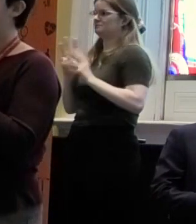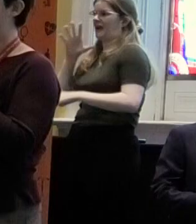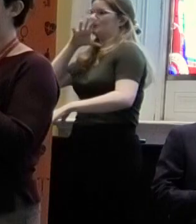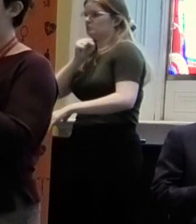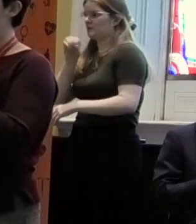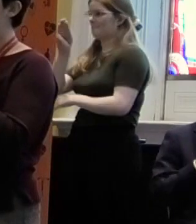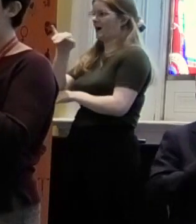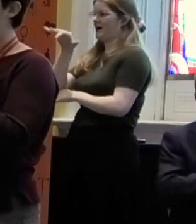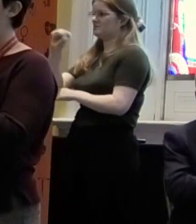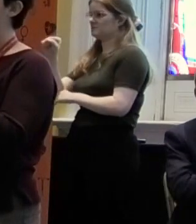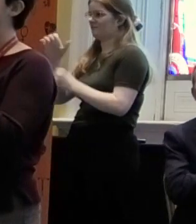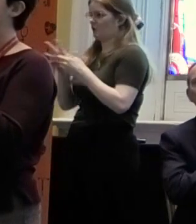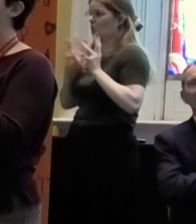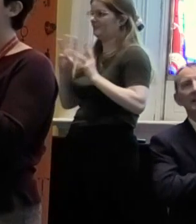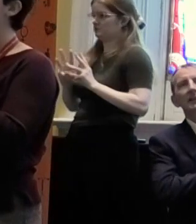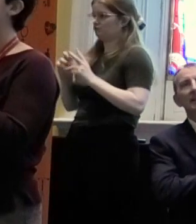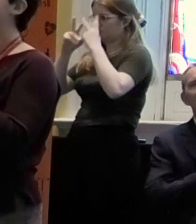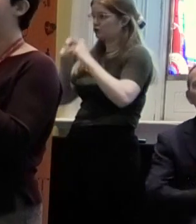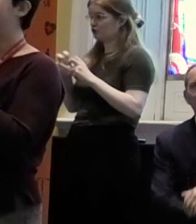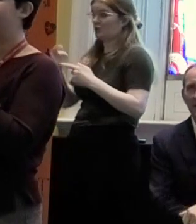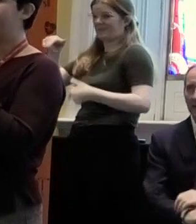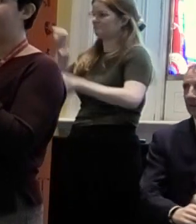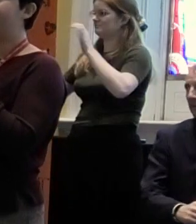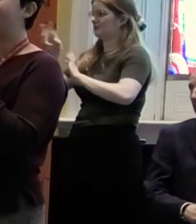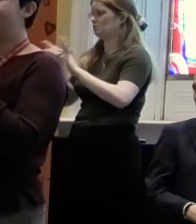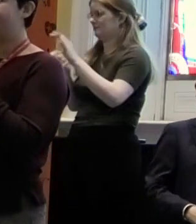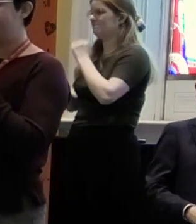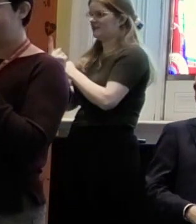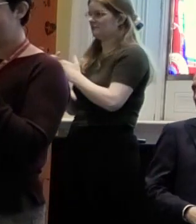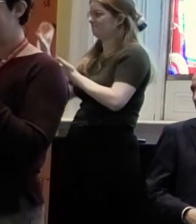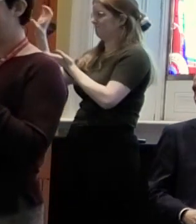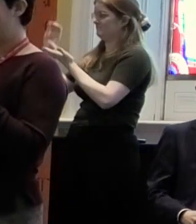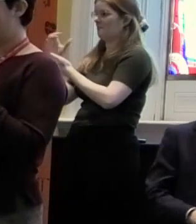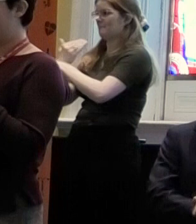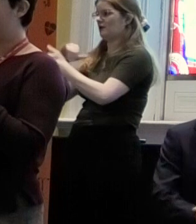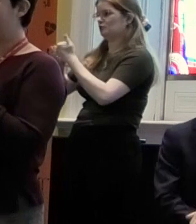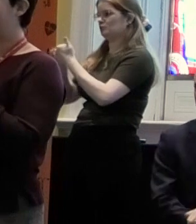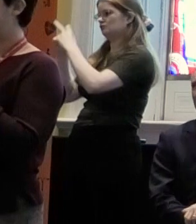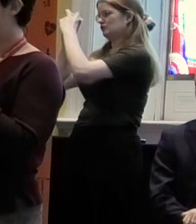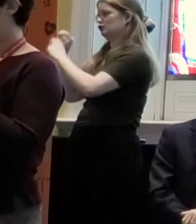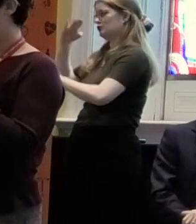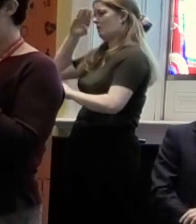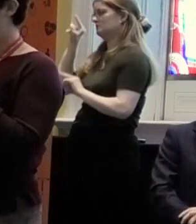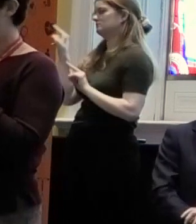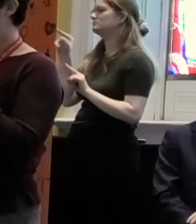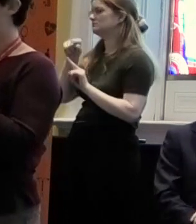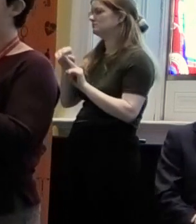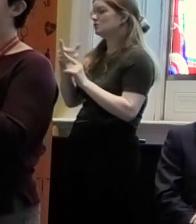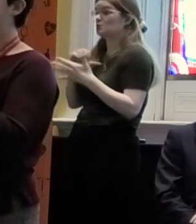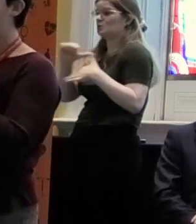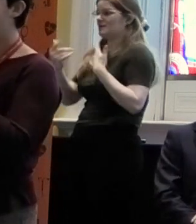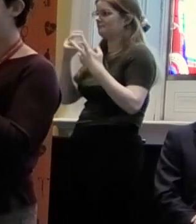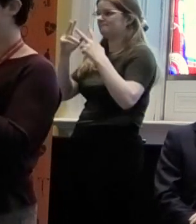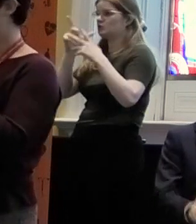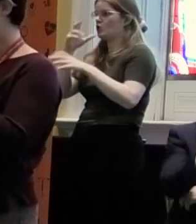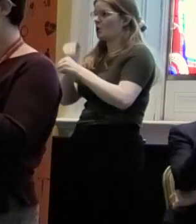Research. It's a Science Week funded event, funded by Research Ireland. Today is all about exploring